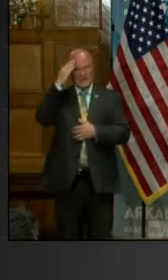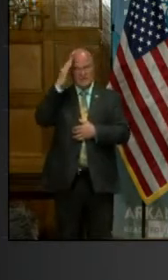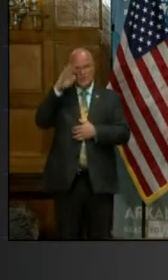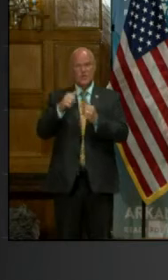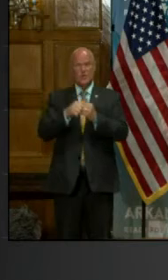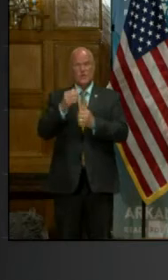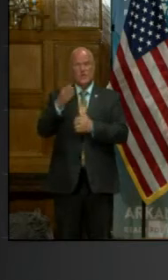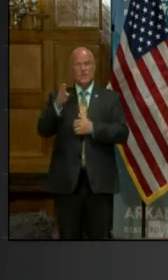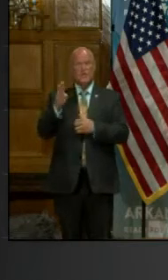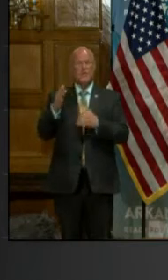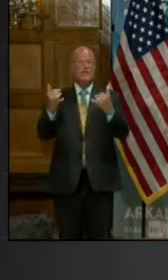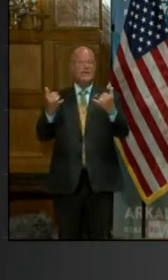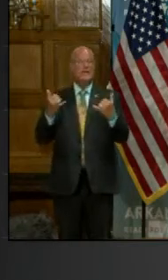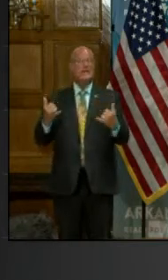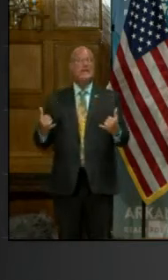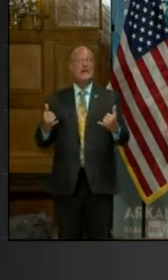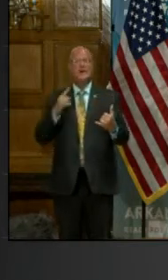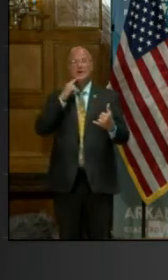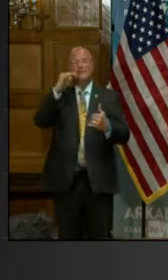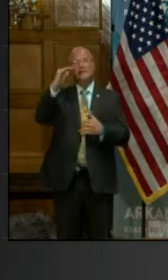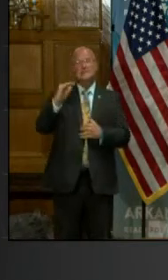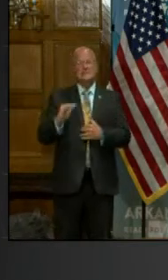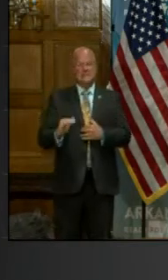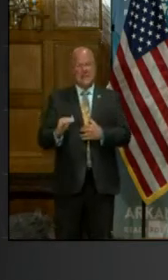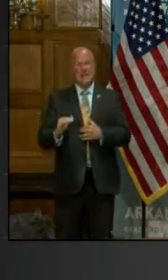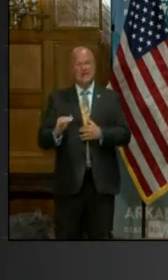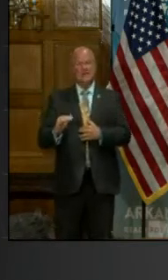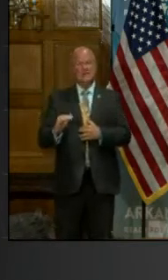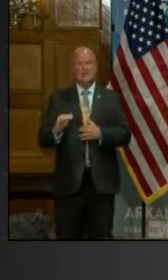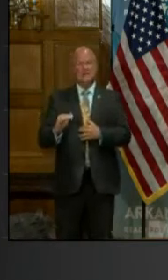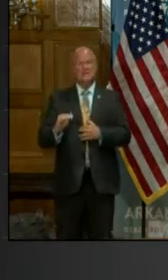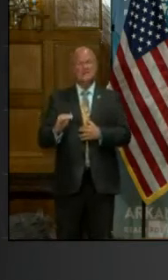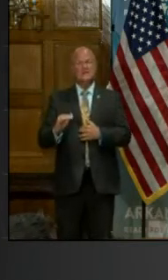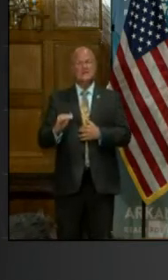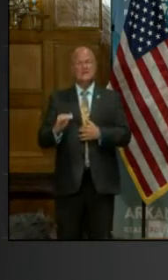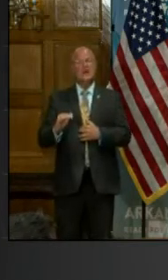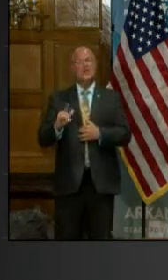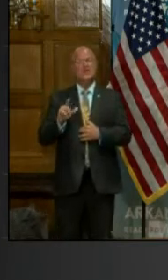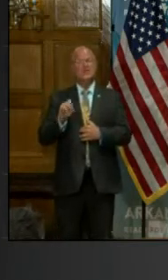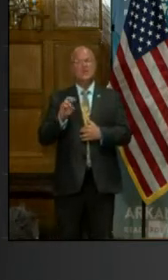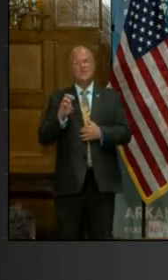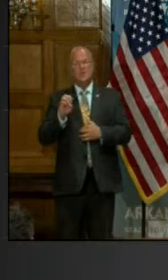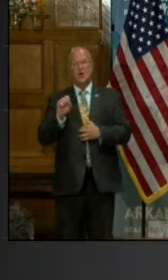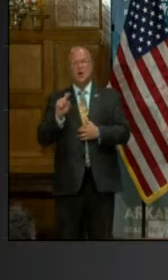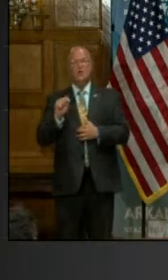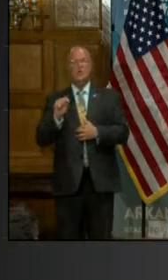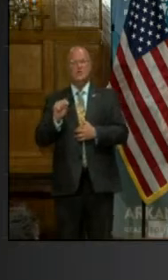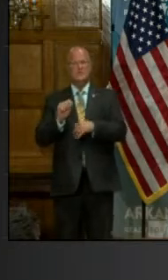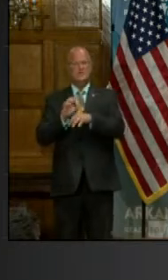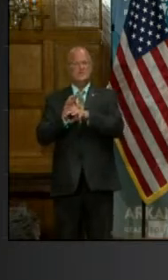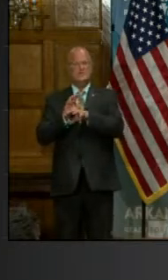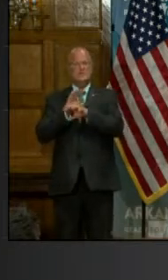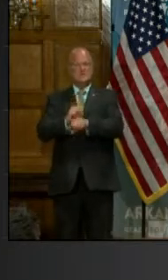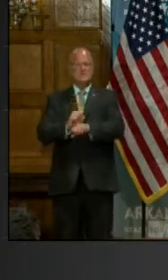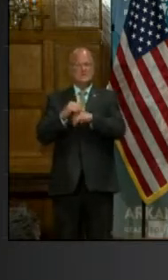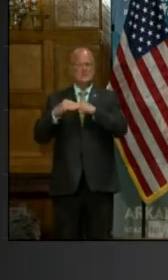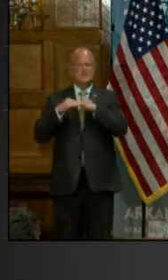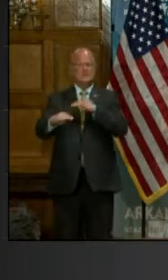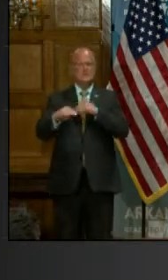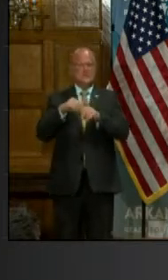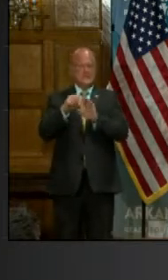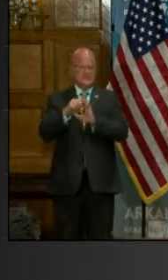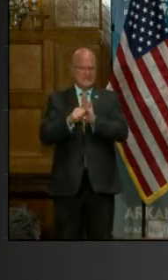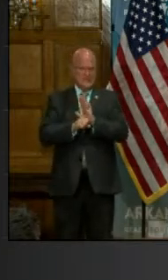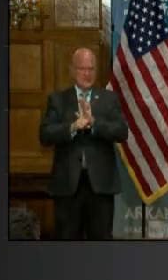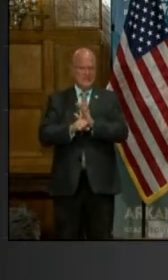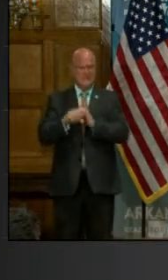note with the blue, and now it is down at a much more, one of the lowest trend lines in the state.